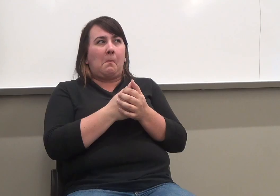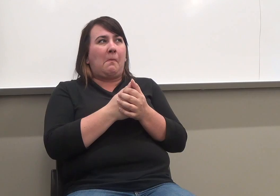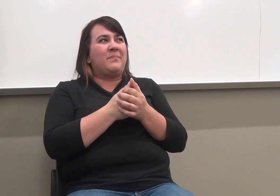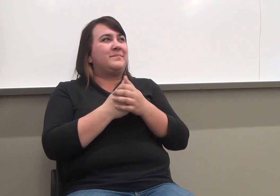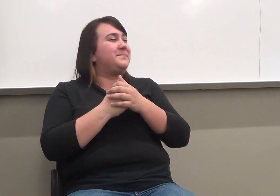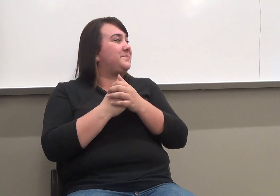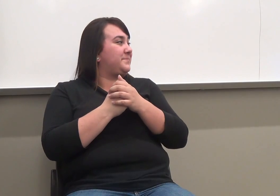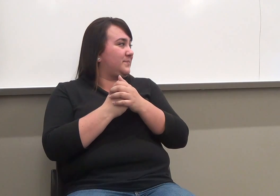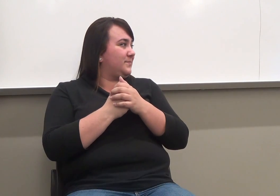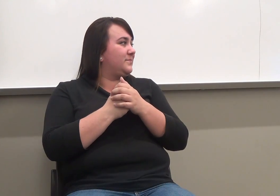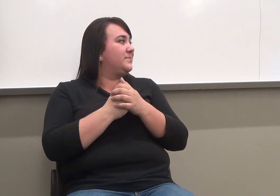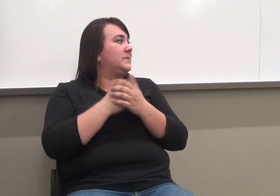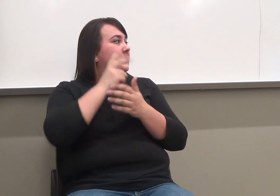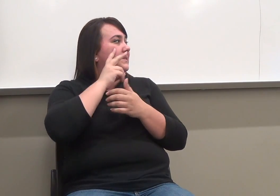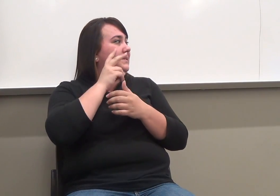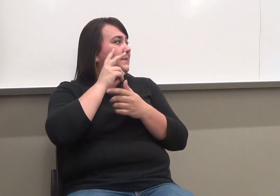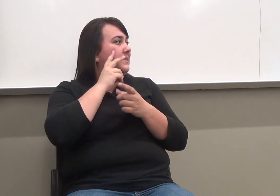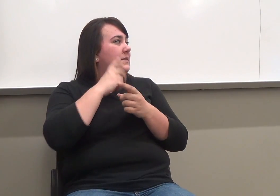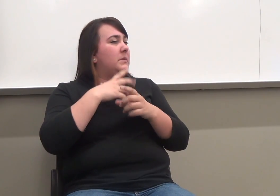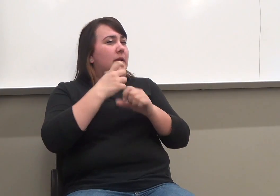And let's see, let me get papers back.